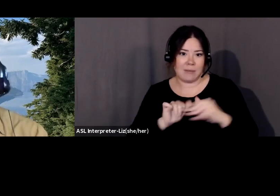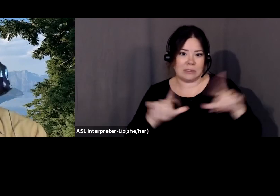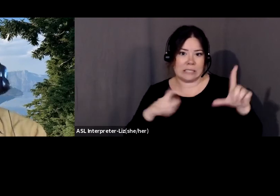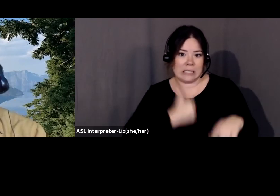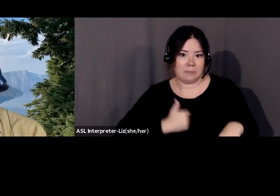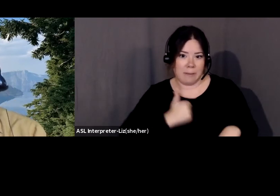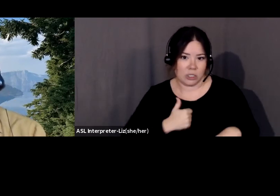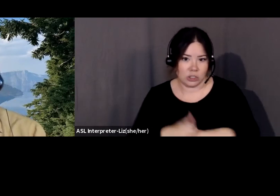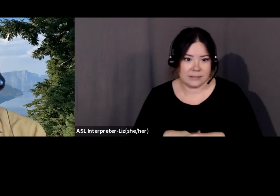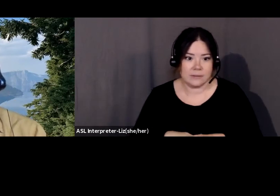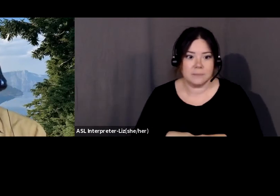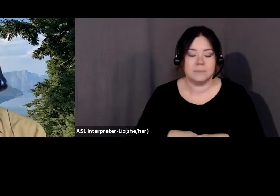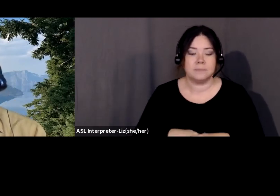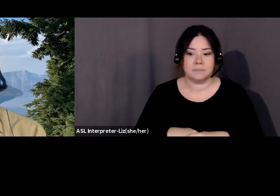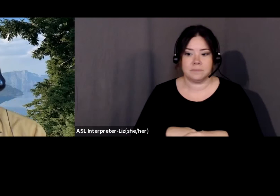apologies.